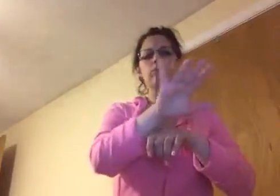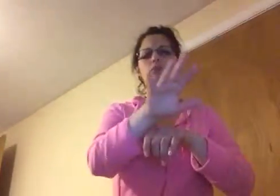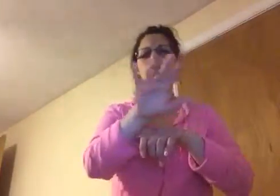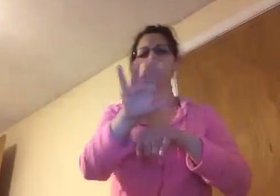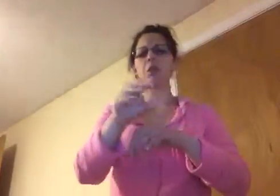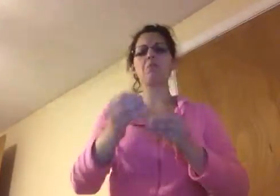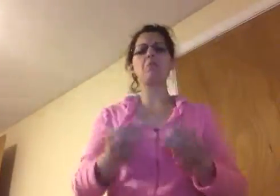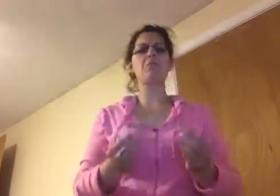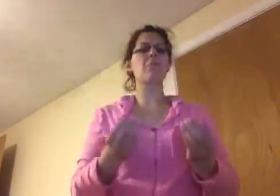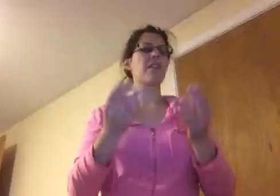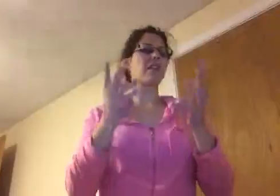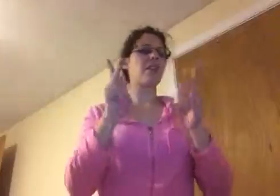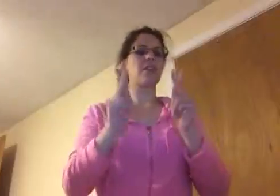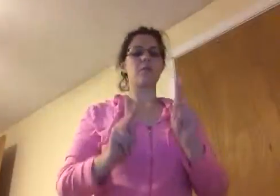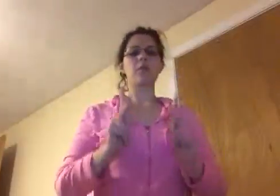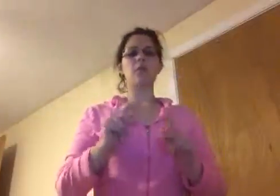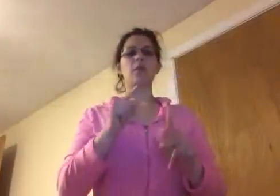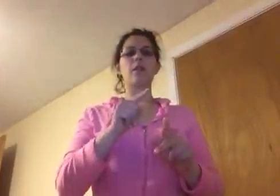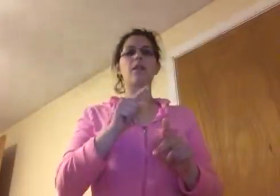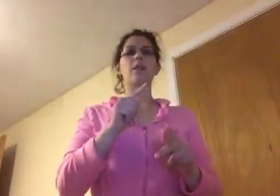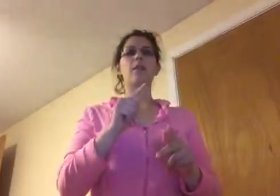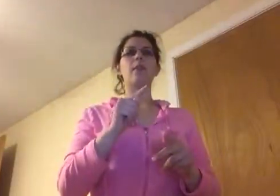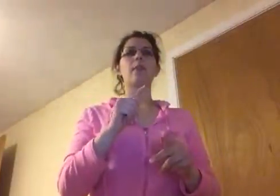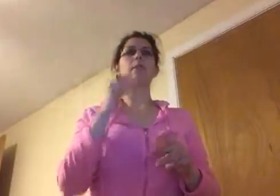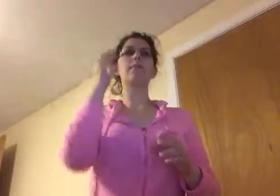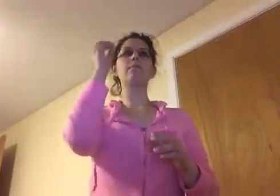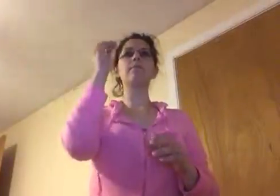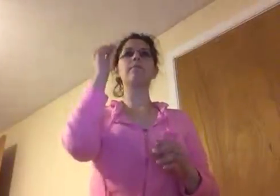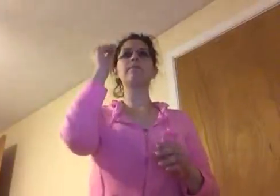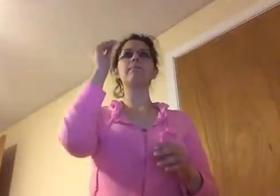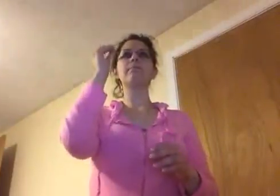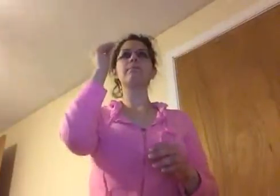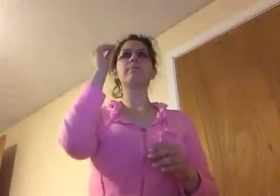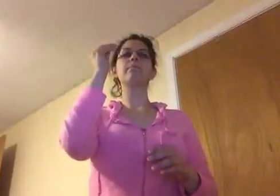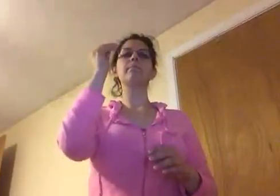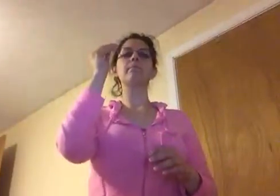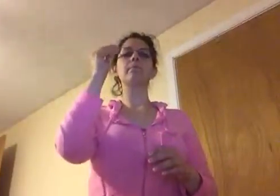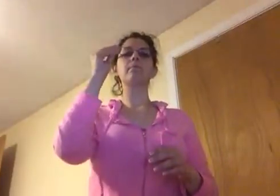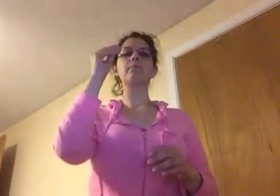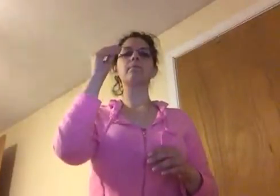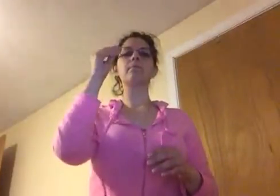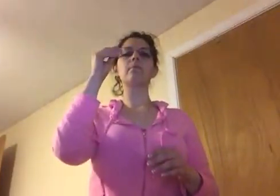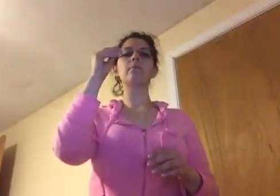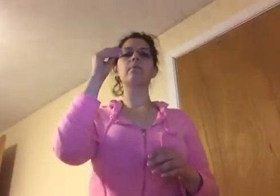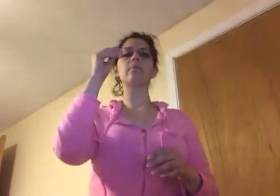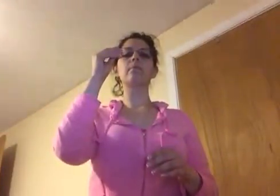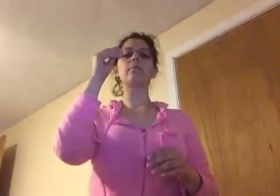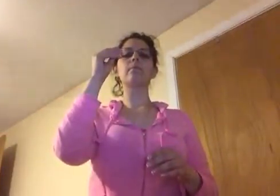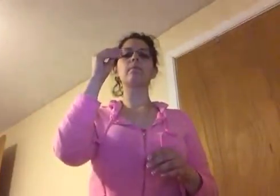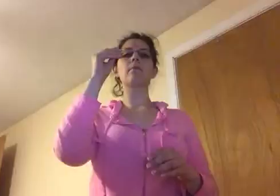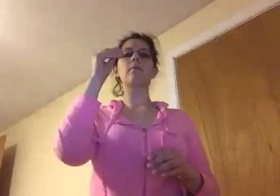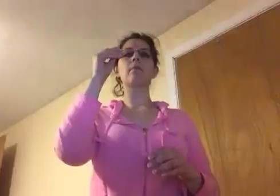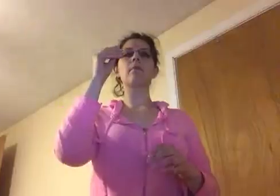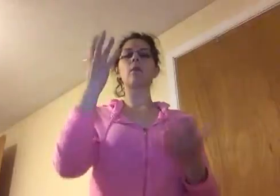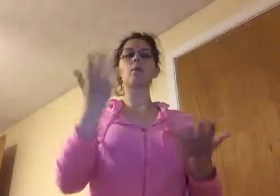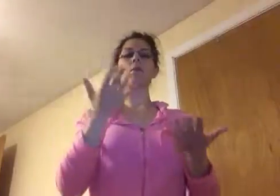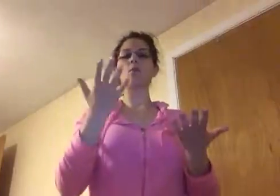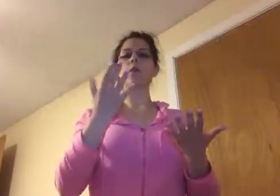His theory of predestination said that God had predestined everybody's life.